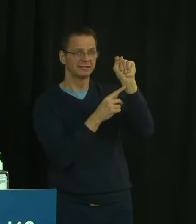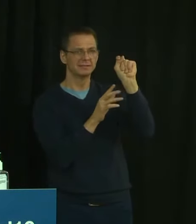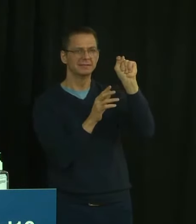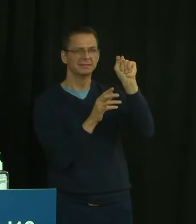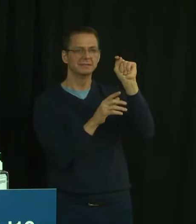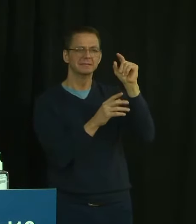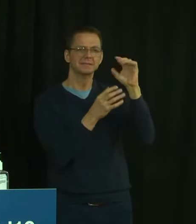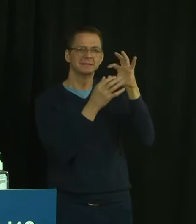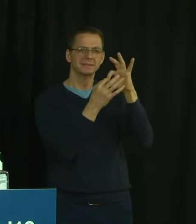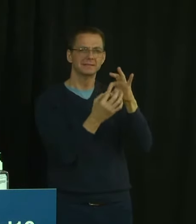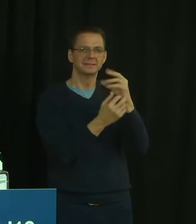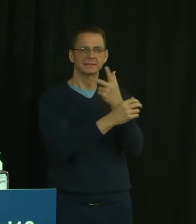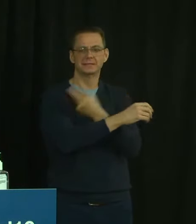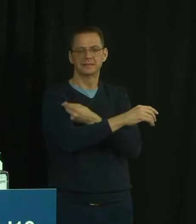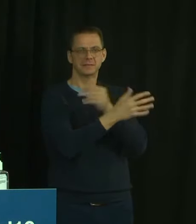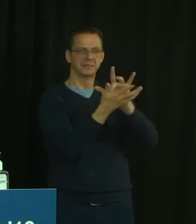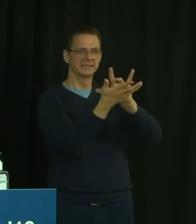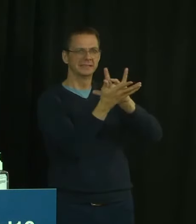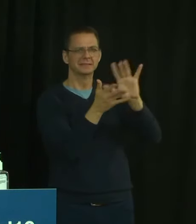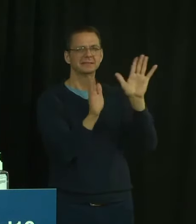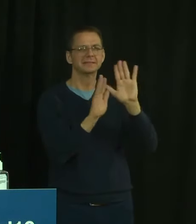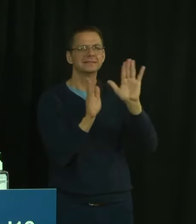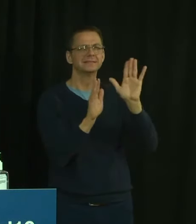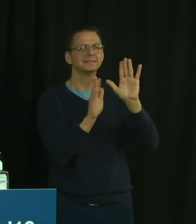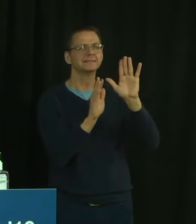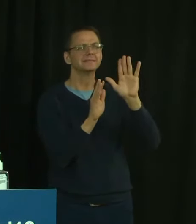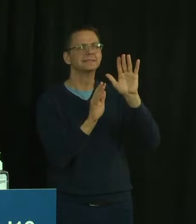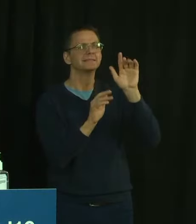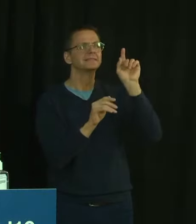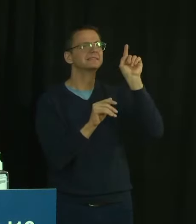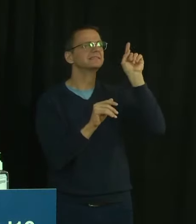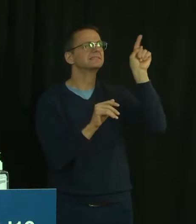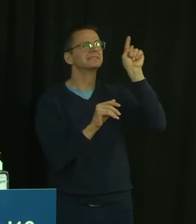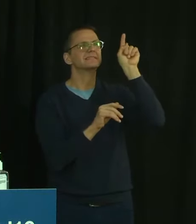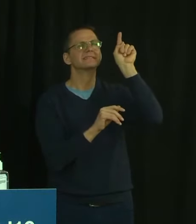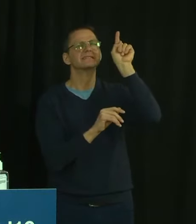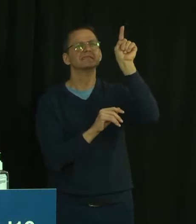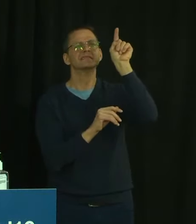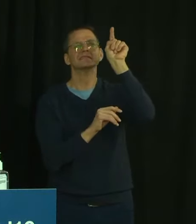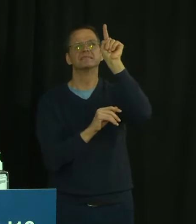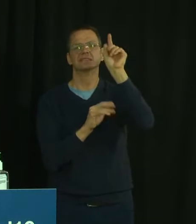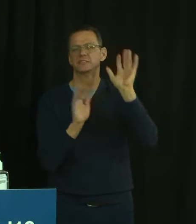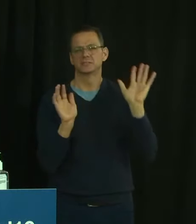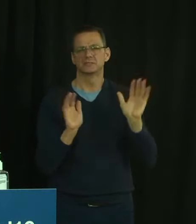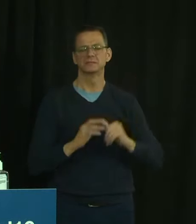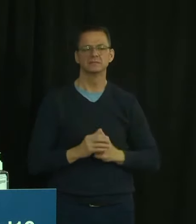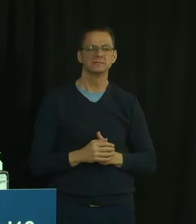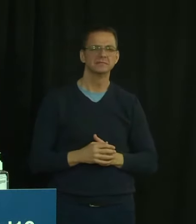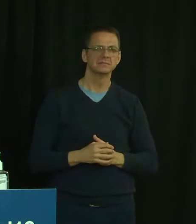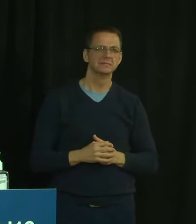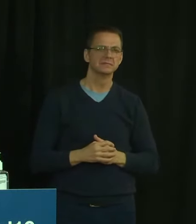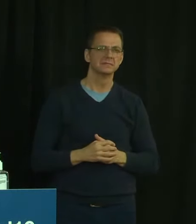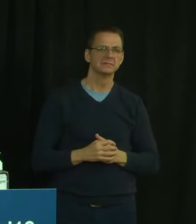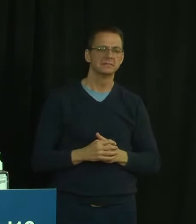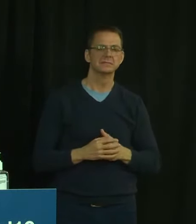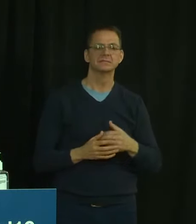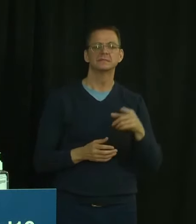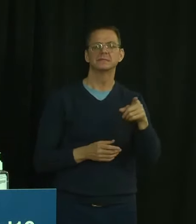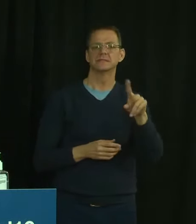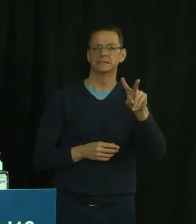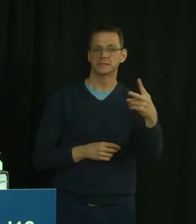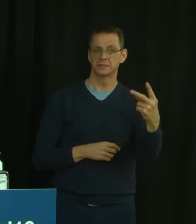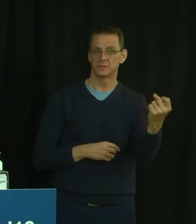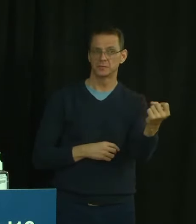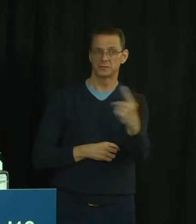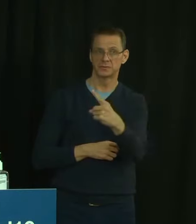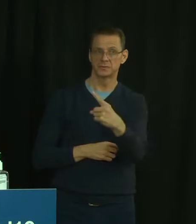Don? Will you communicate directly with each of those 900 people? And also, how many people, if any,